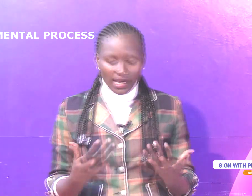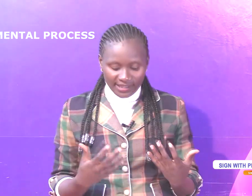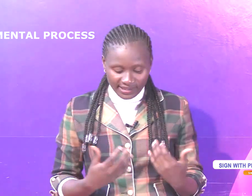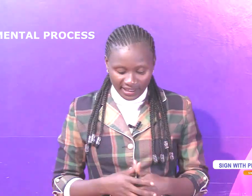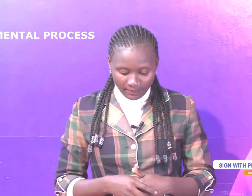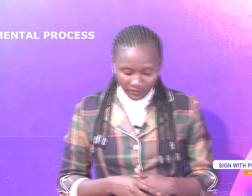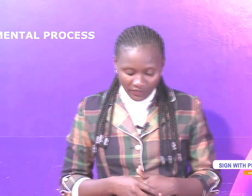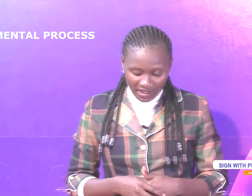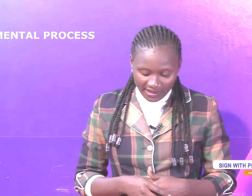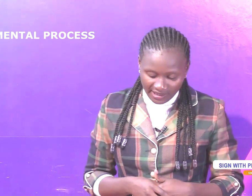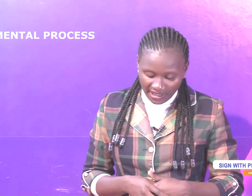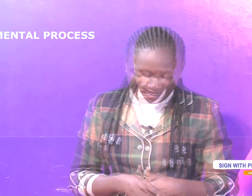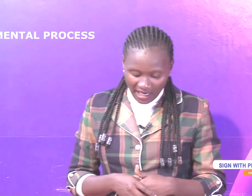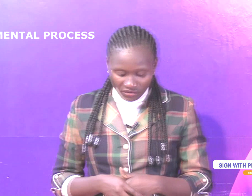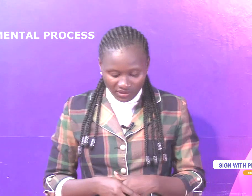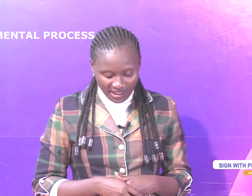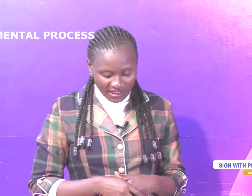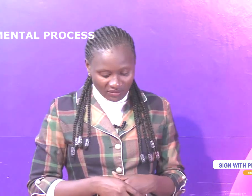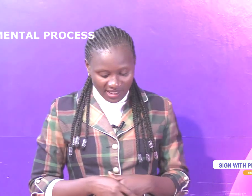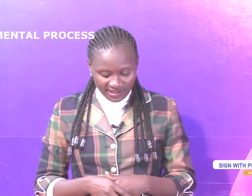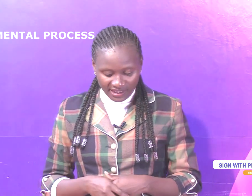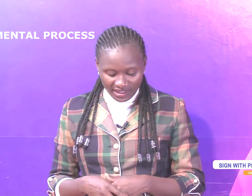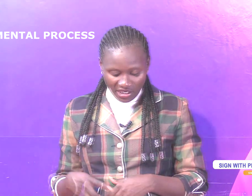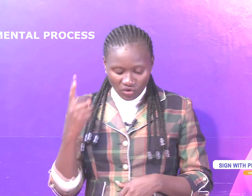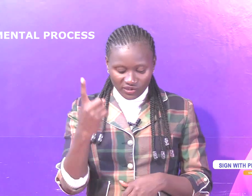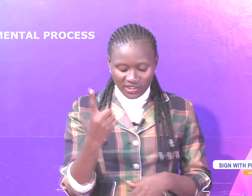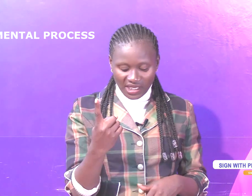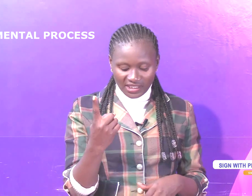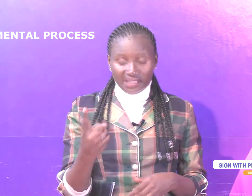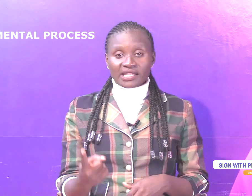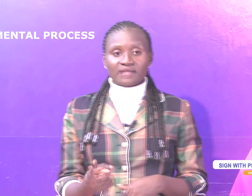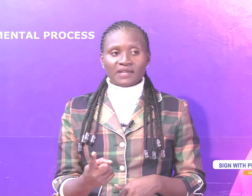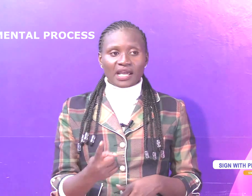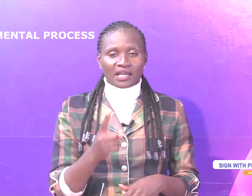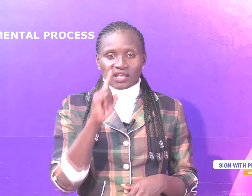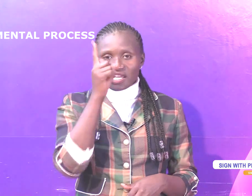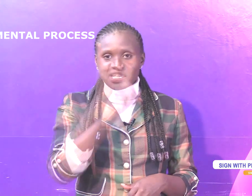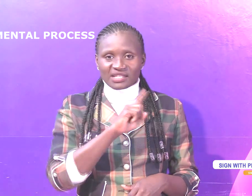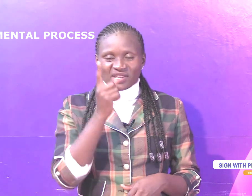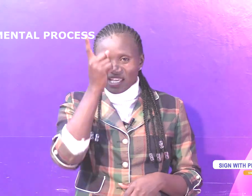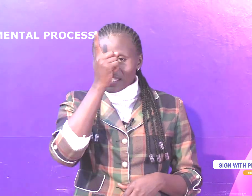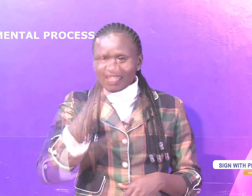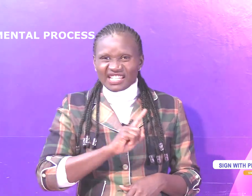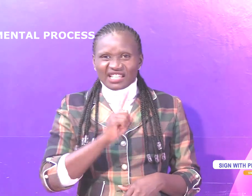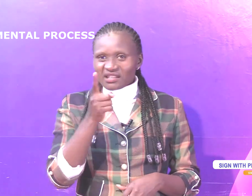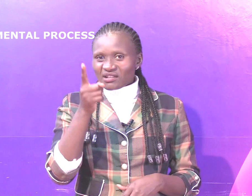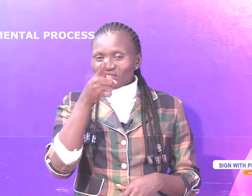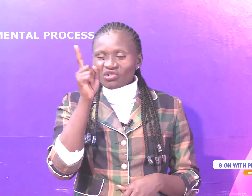silly? Silly. How do we sign the word silly? Using an index finger, you're just making it silly. You're so silly.